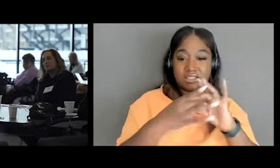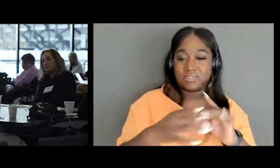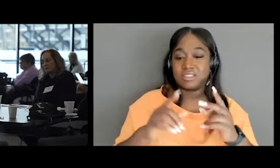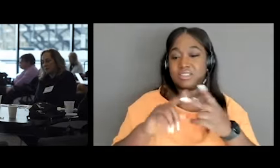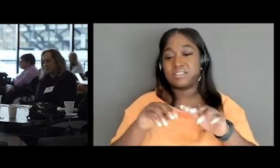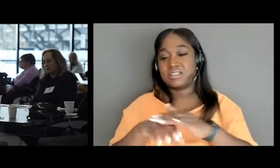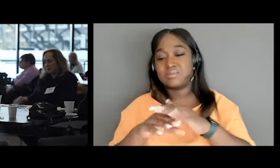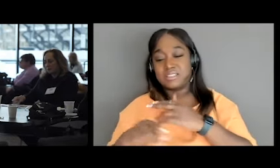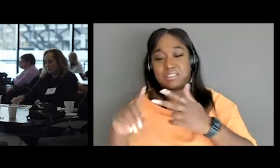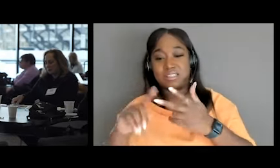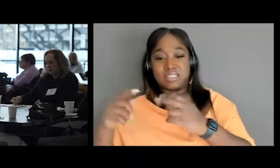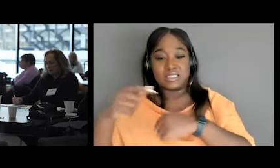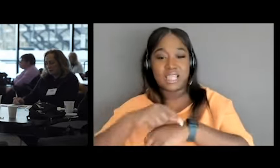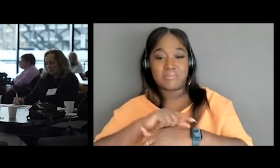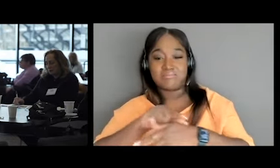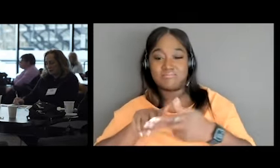And I think,